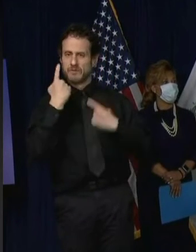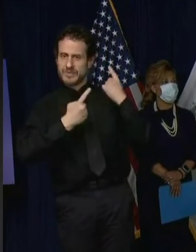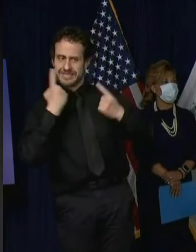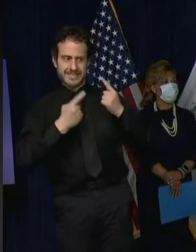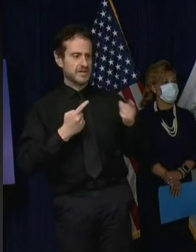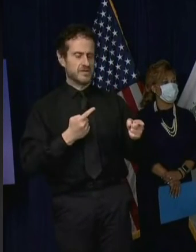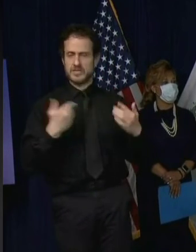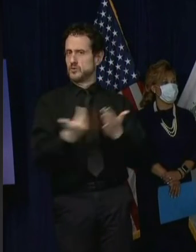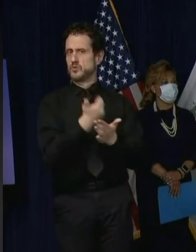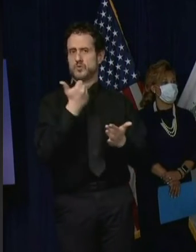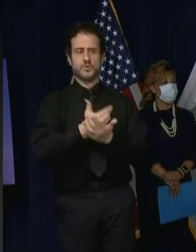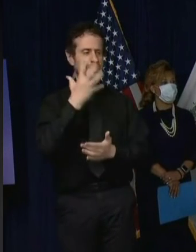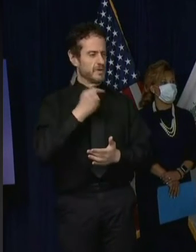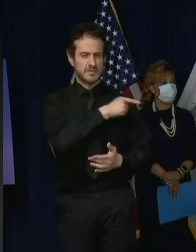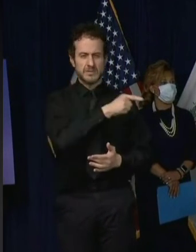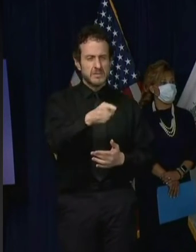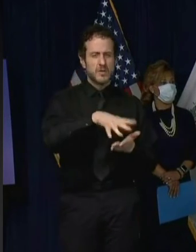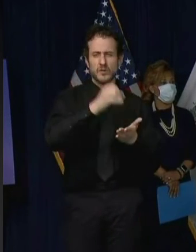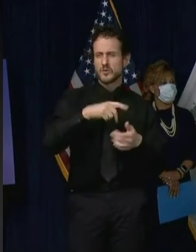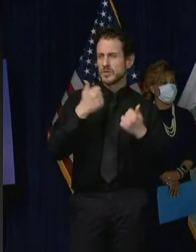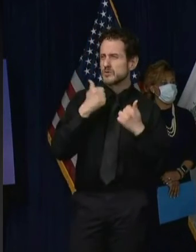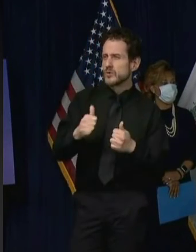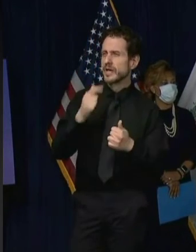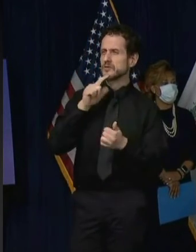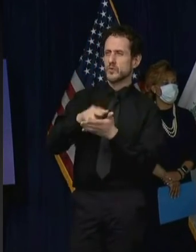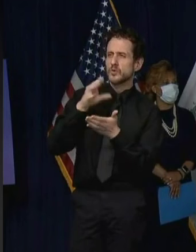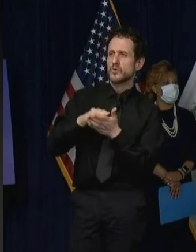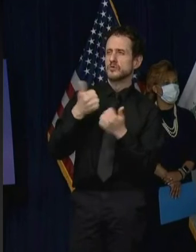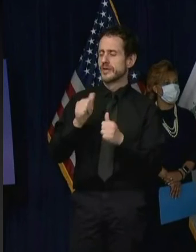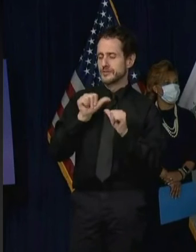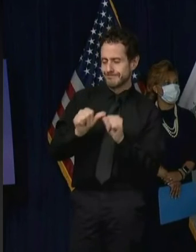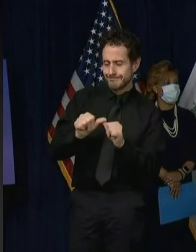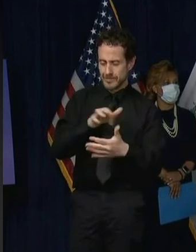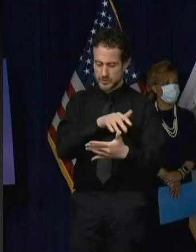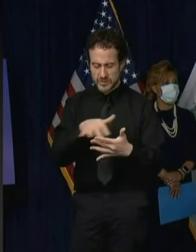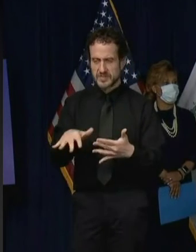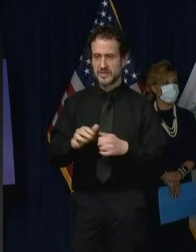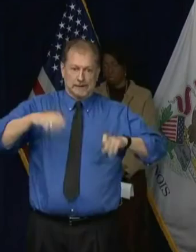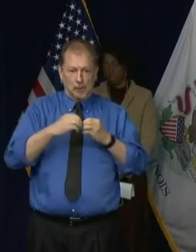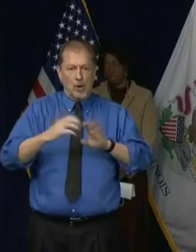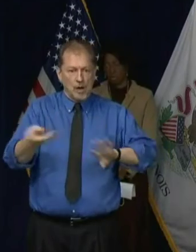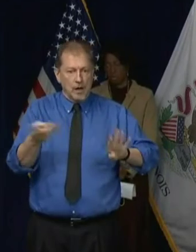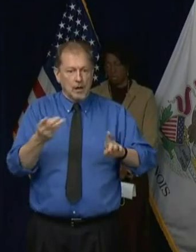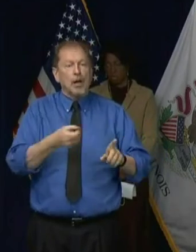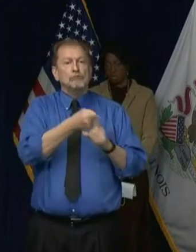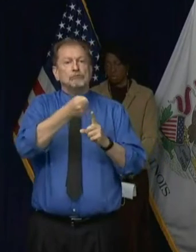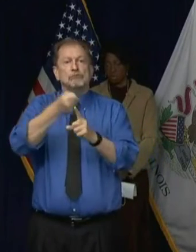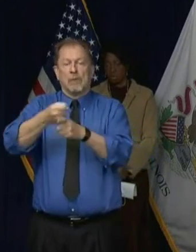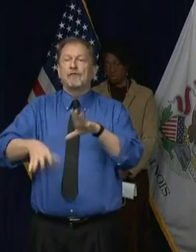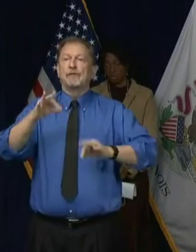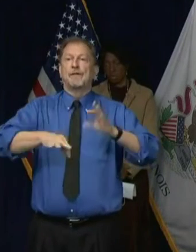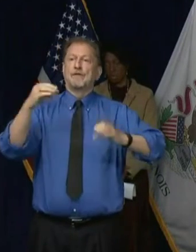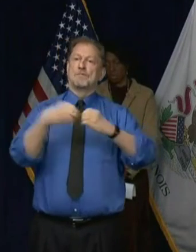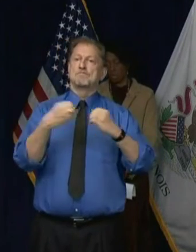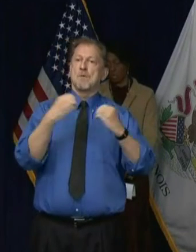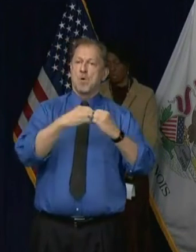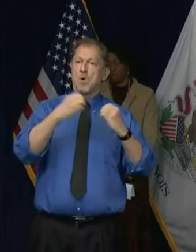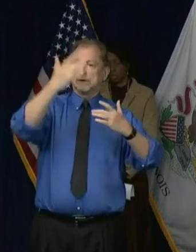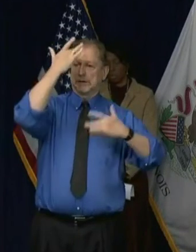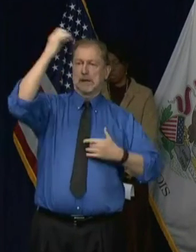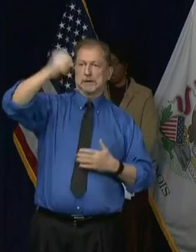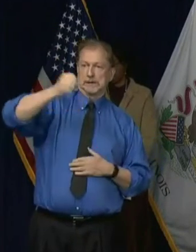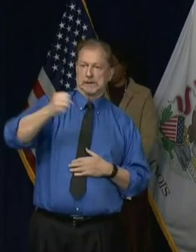which students are attempting to continue their studies. That is, grades should, test positive. So the